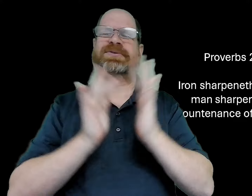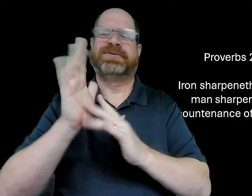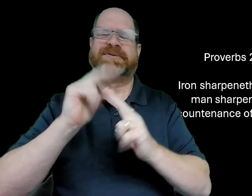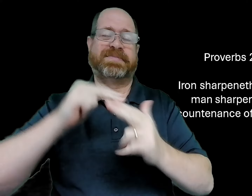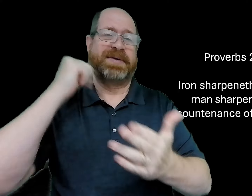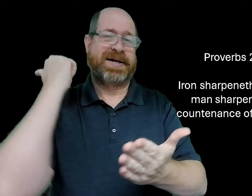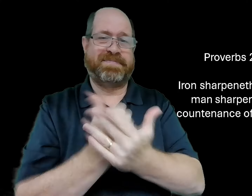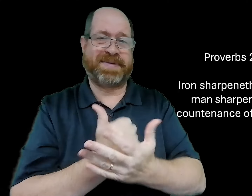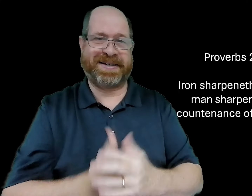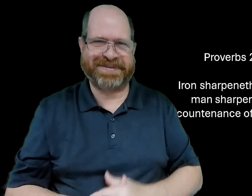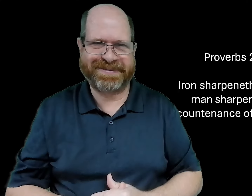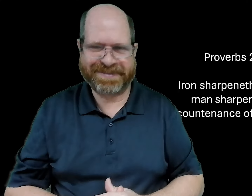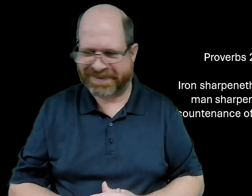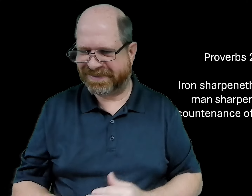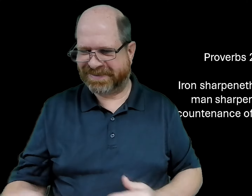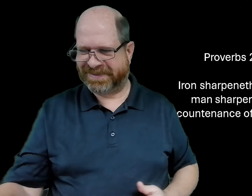love you. In Jesus' name, amen.